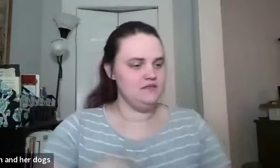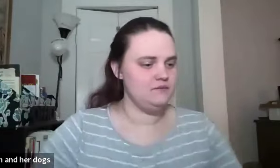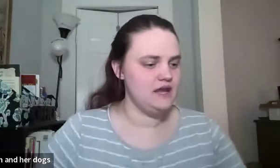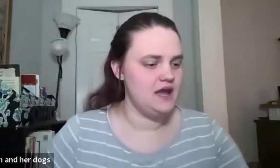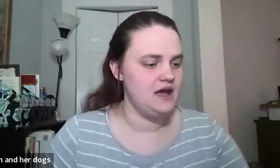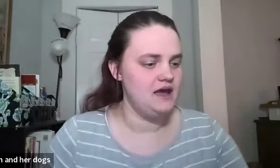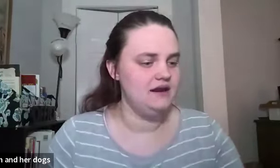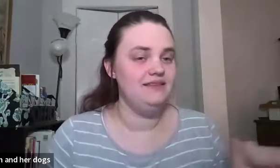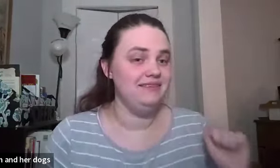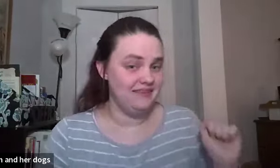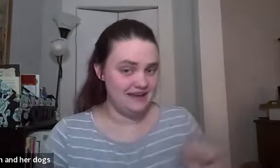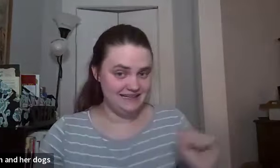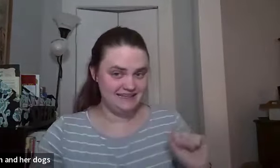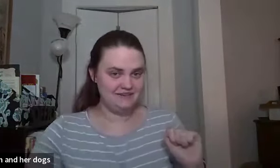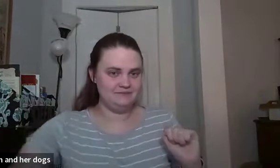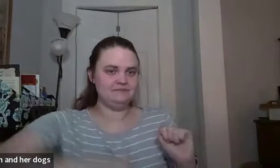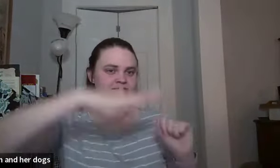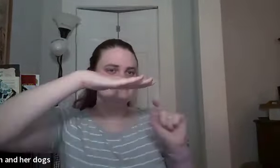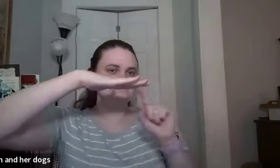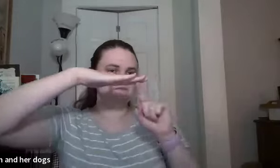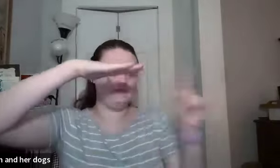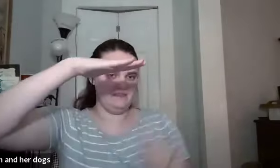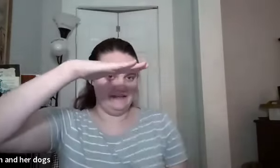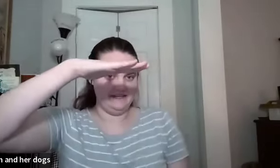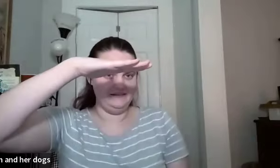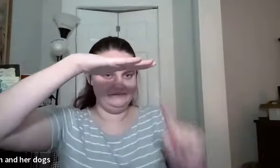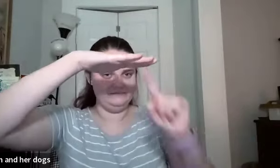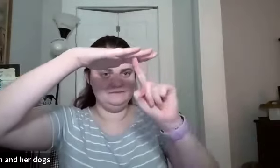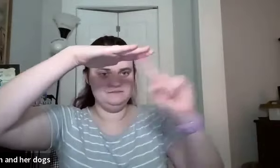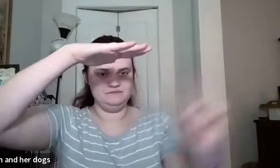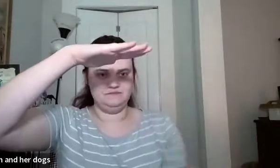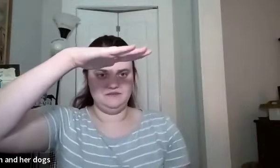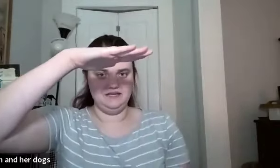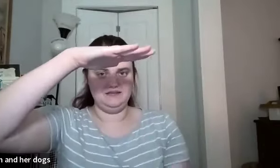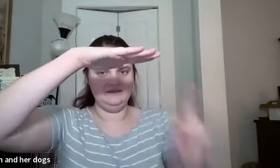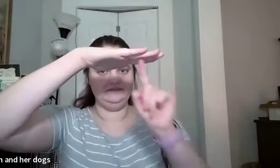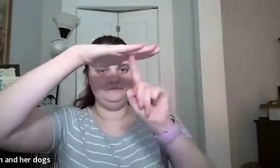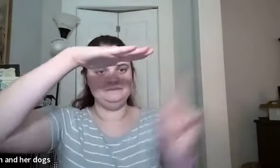Then we had lightning, lightning, lightning.